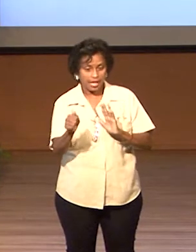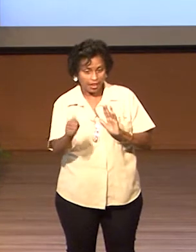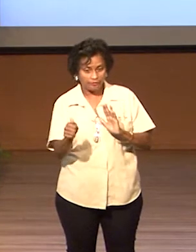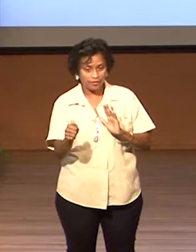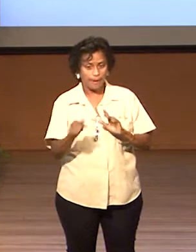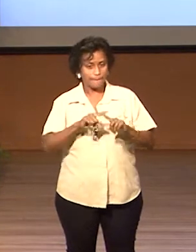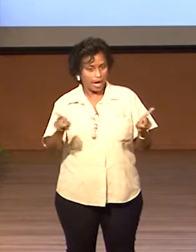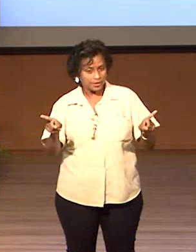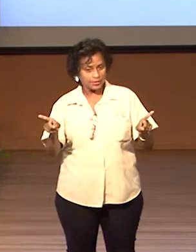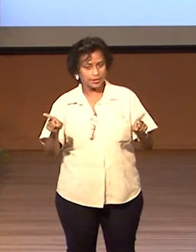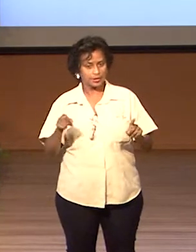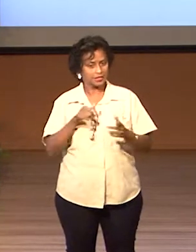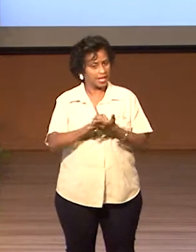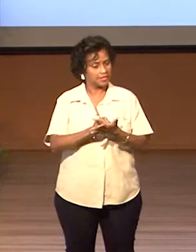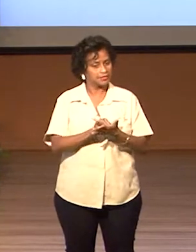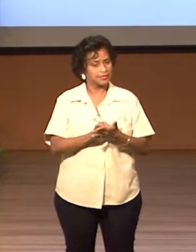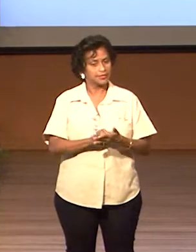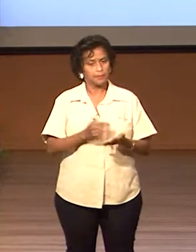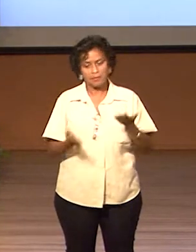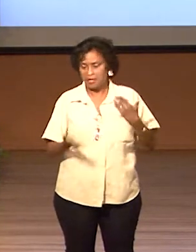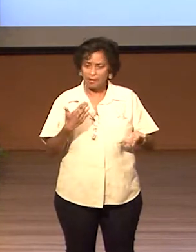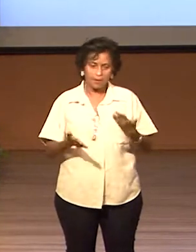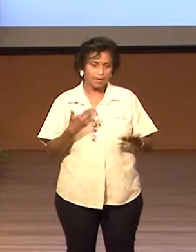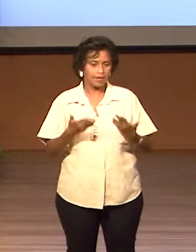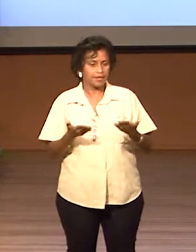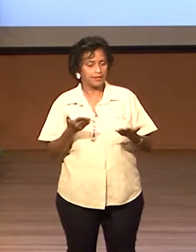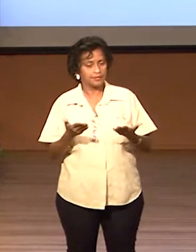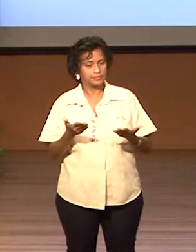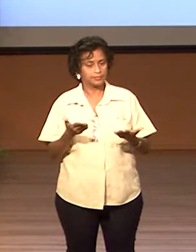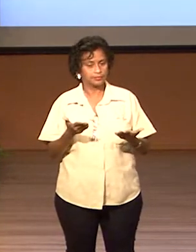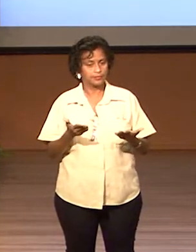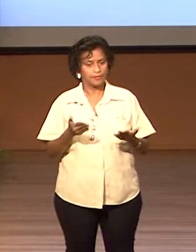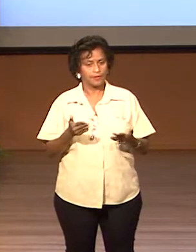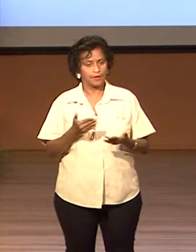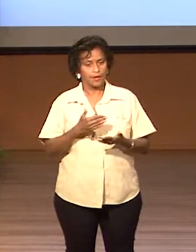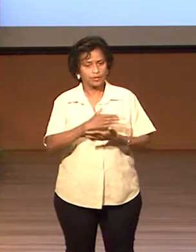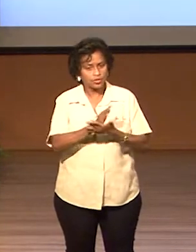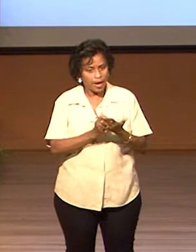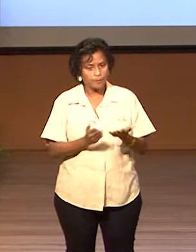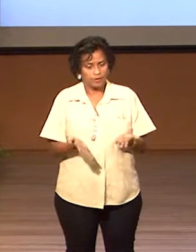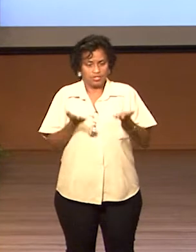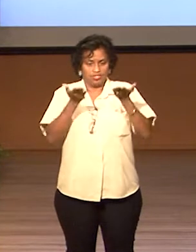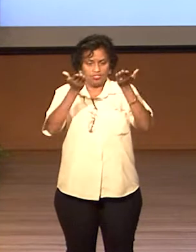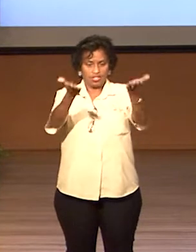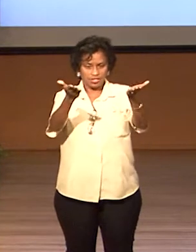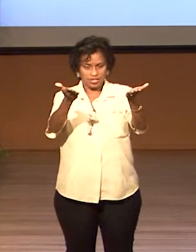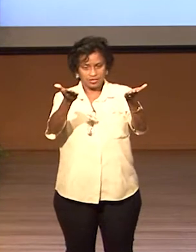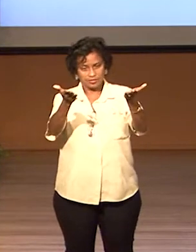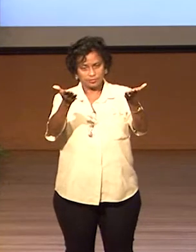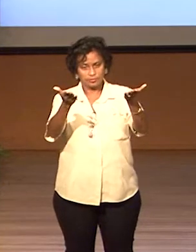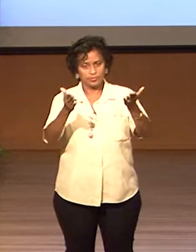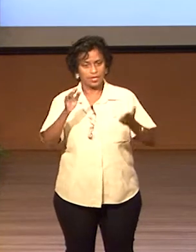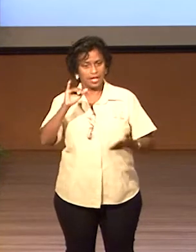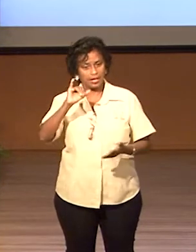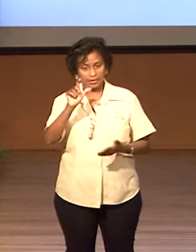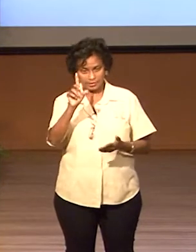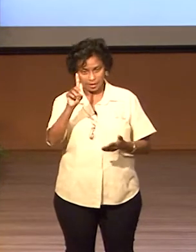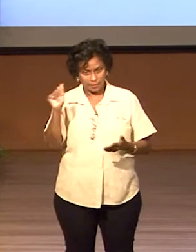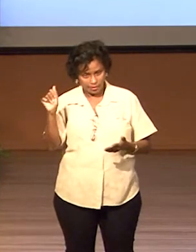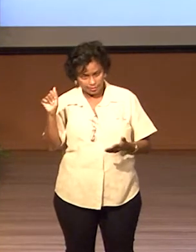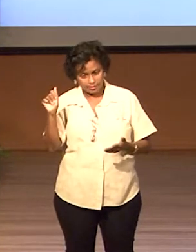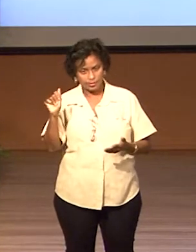uses the word shameful again, for us to entertain the suggestion that disability was the primary contributing factor